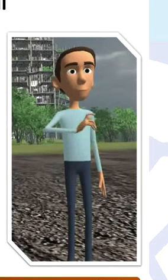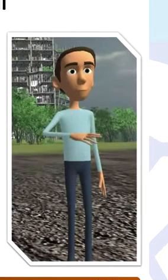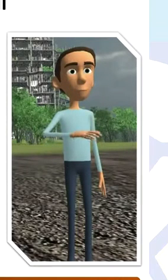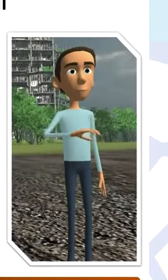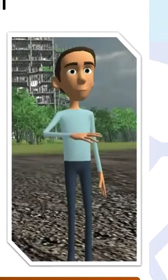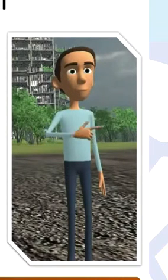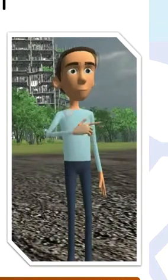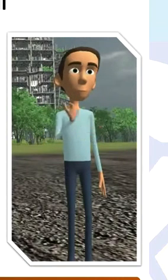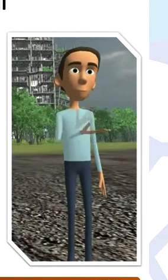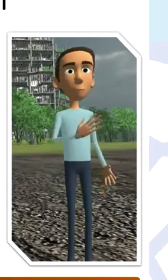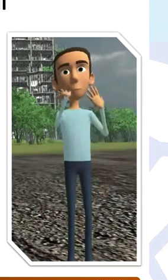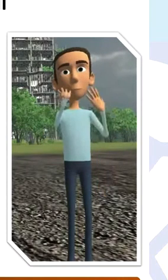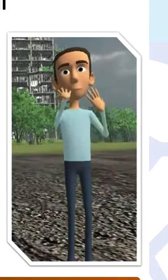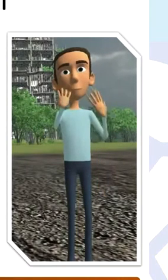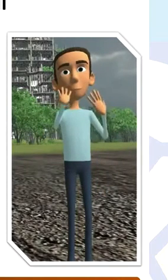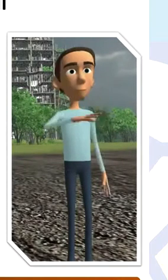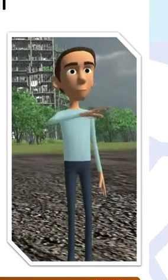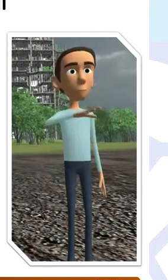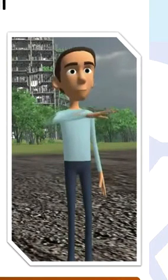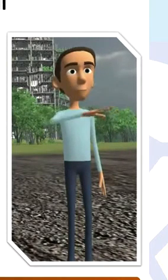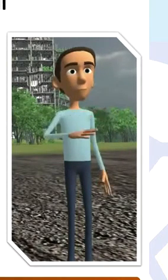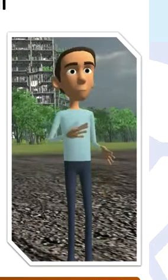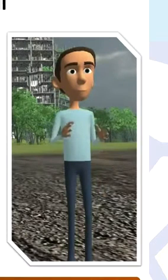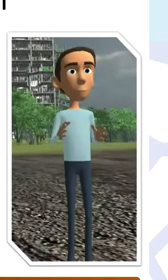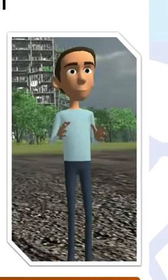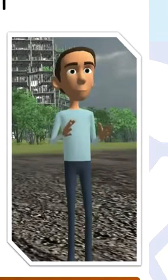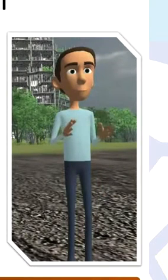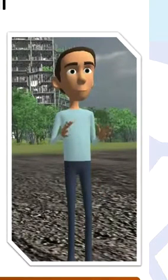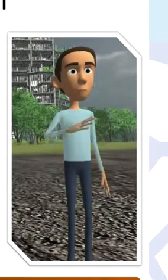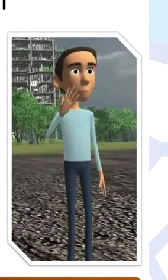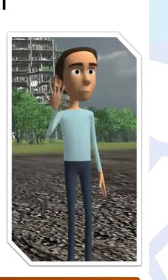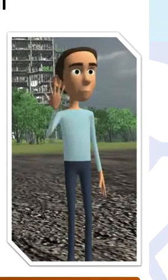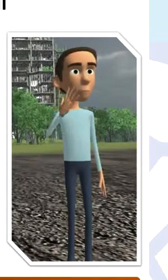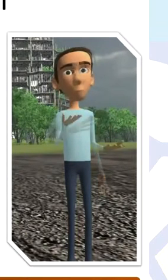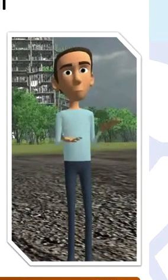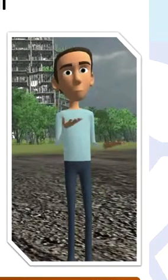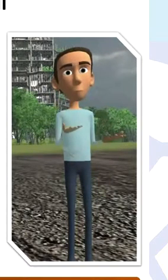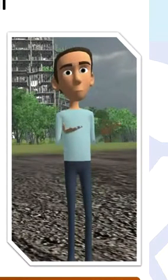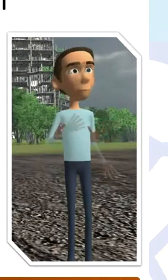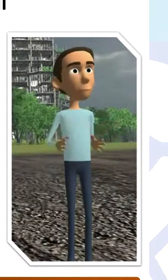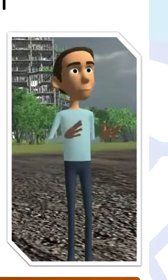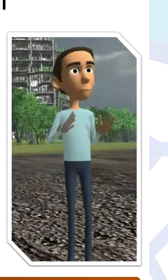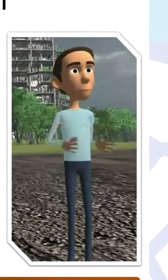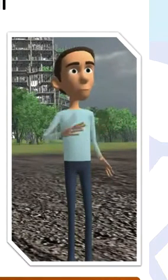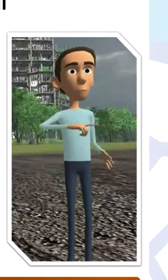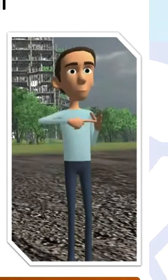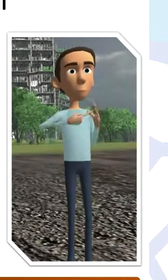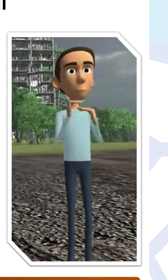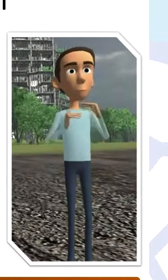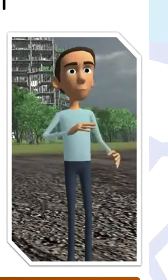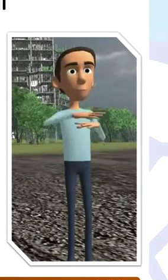configuration. We take that information and we take the movement retrieved from the Kinect, and then